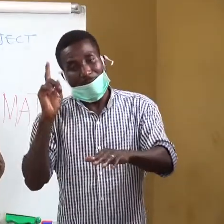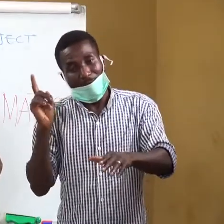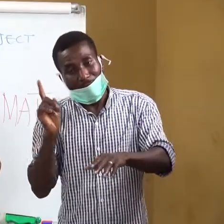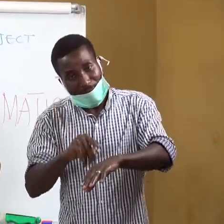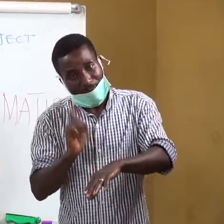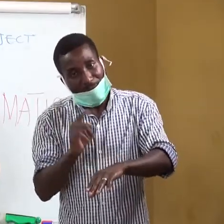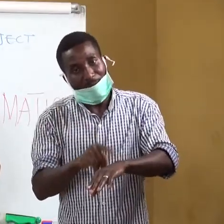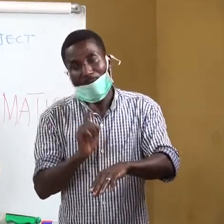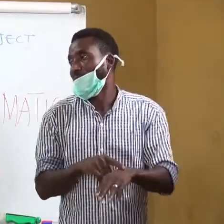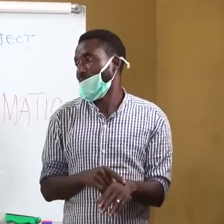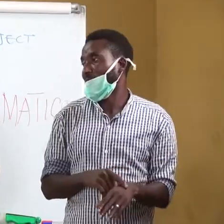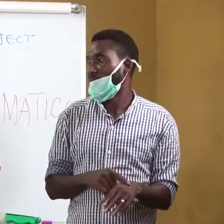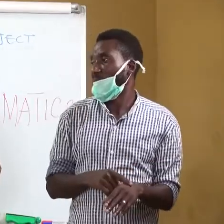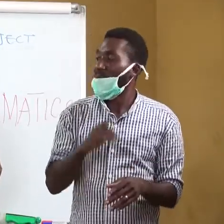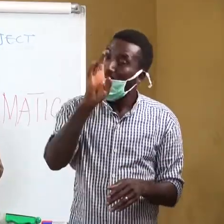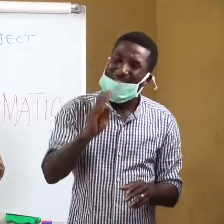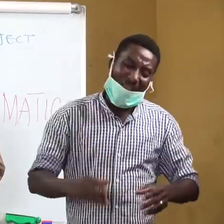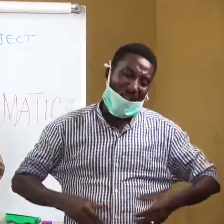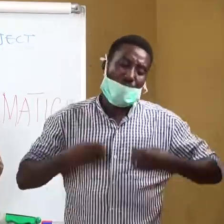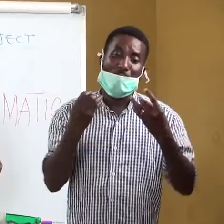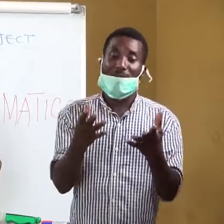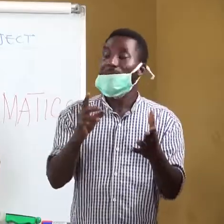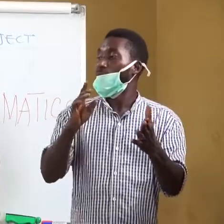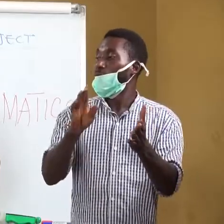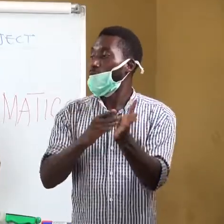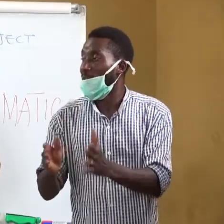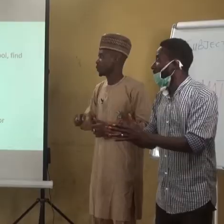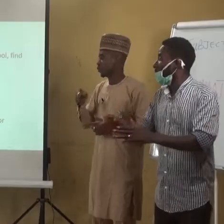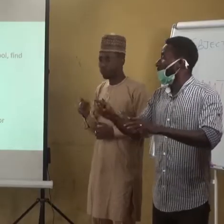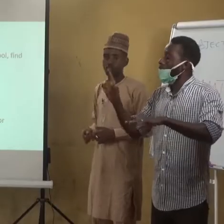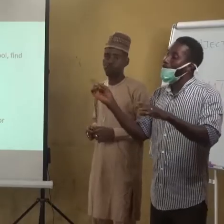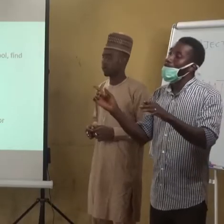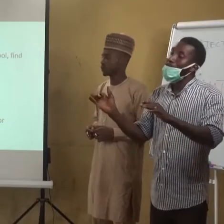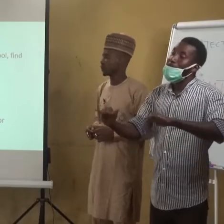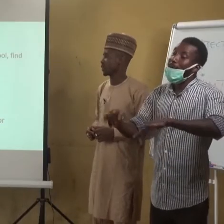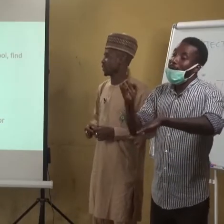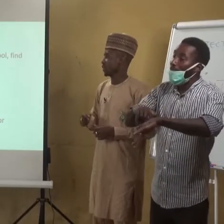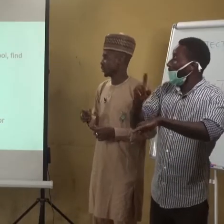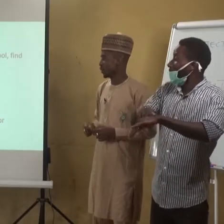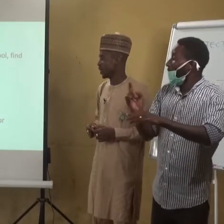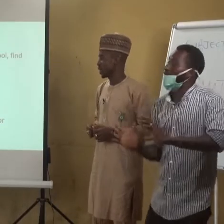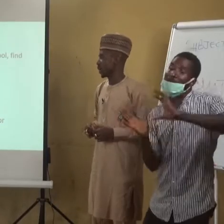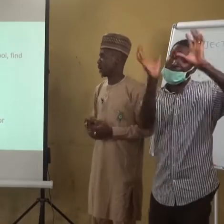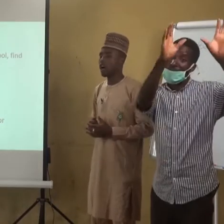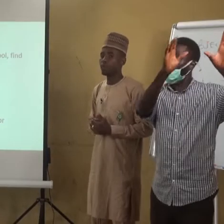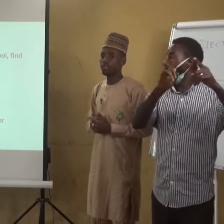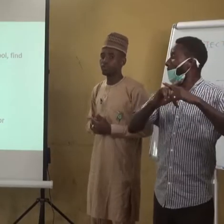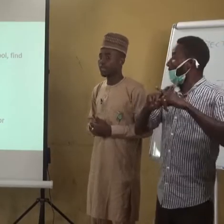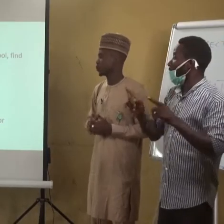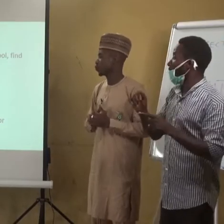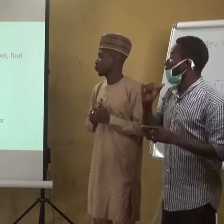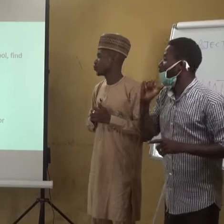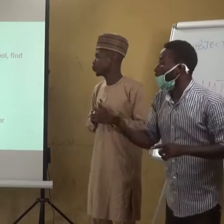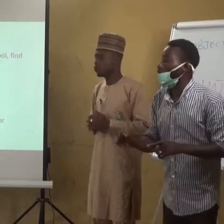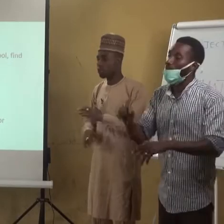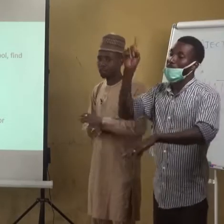B, how many play basketball but not football? C, how many